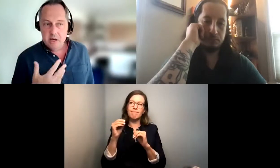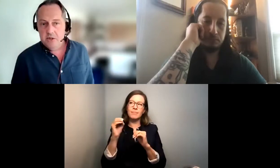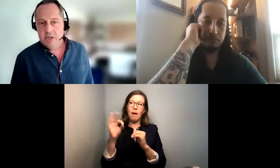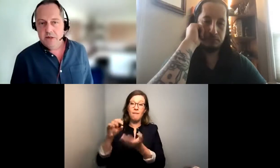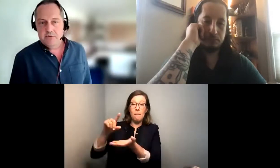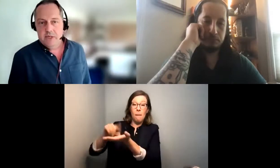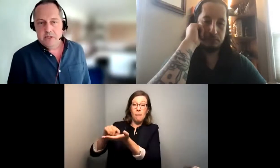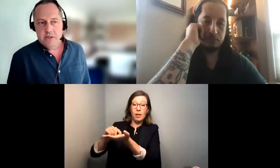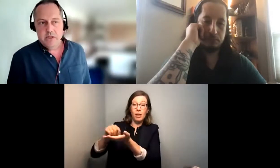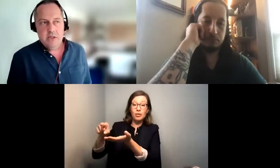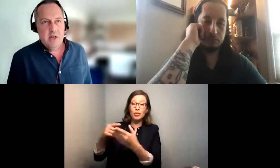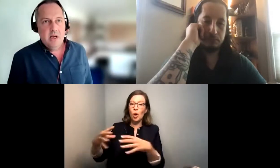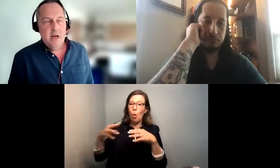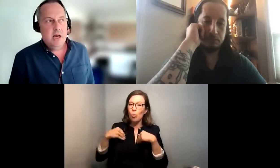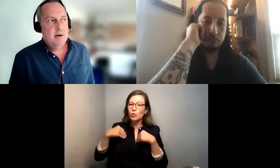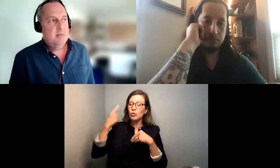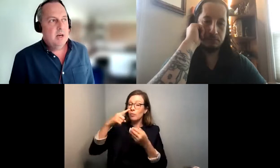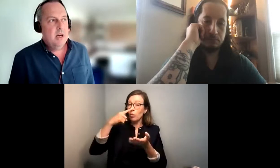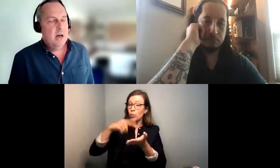publications and ownership for research